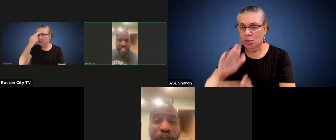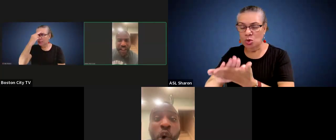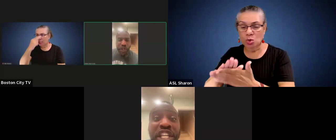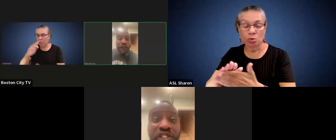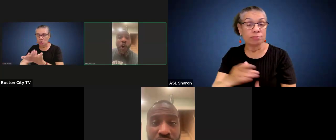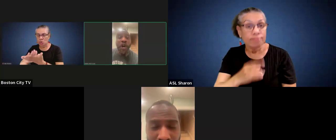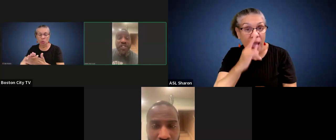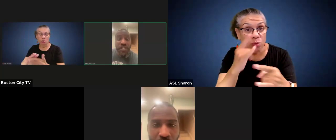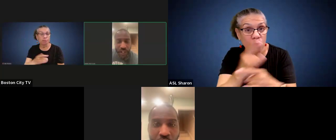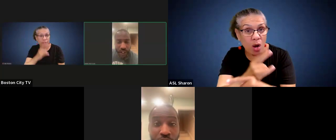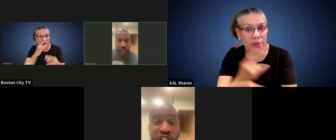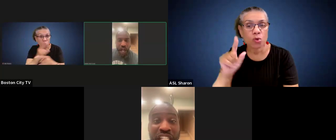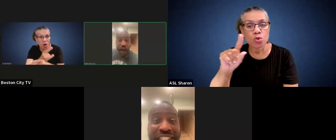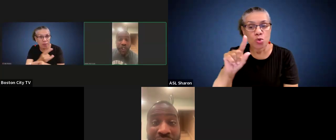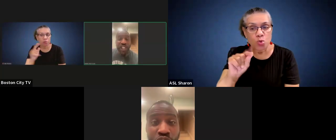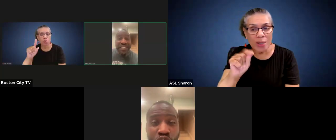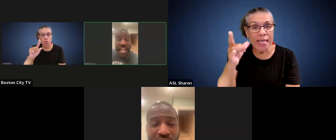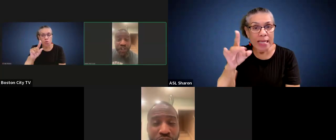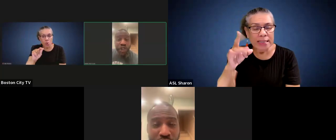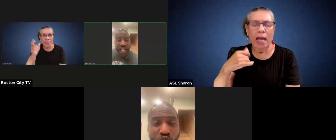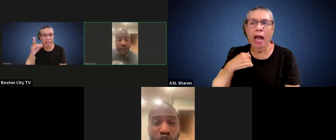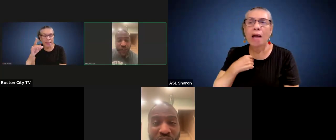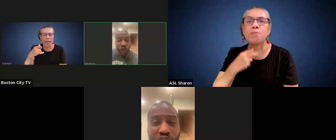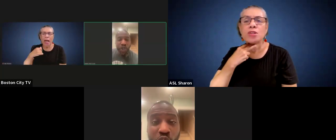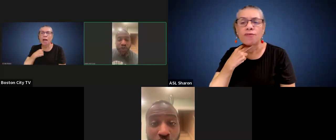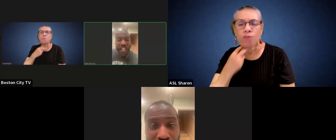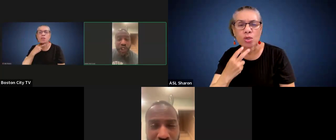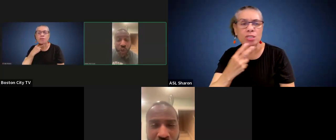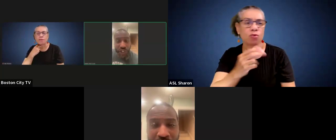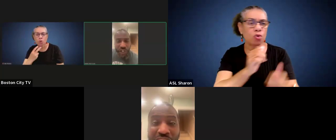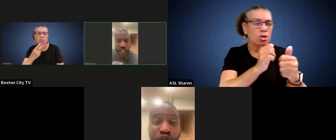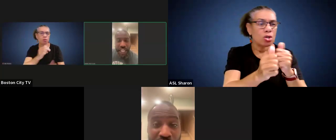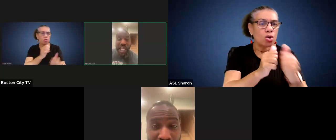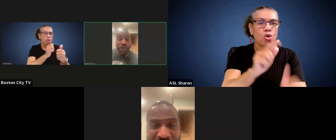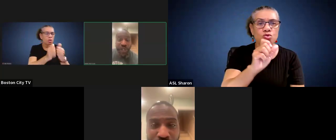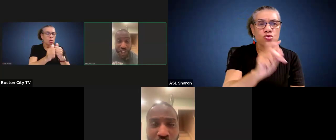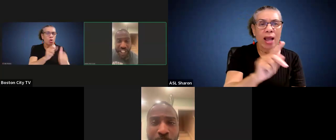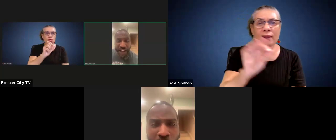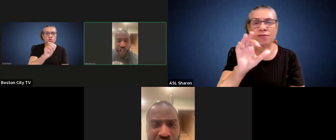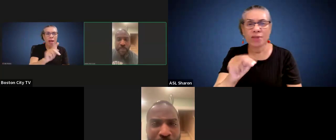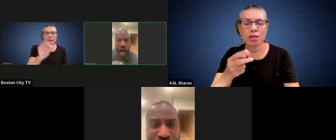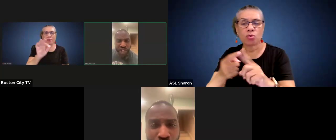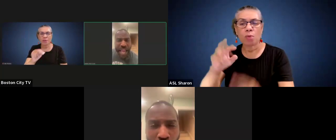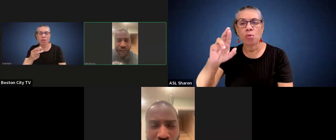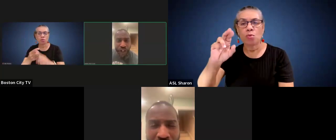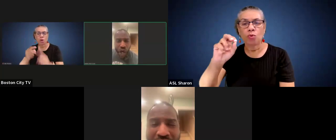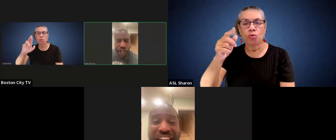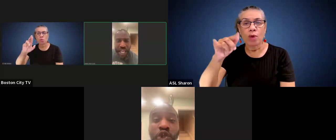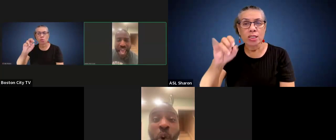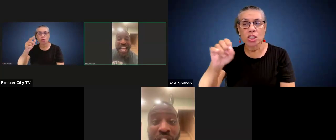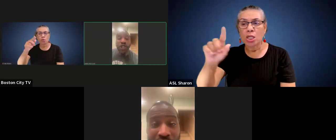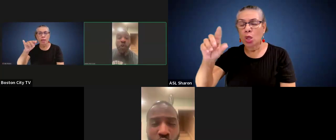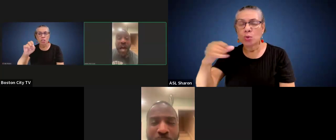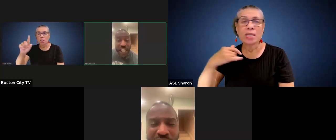I've been the voice of scholastic track and field in the Reggie Lewis. And as recently, I've done the Boston Marathon